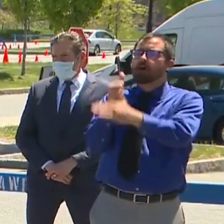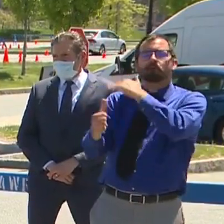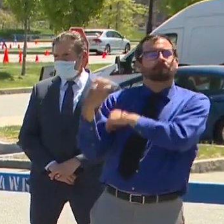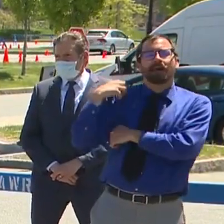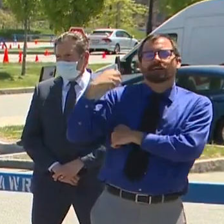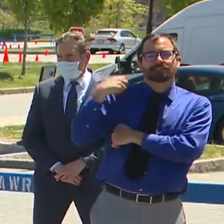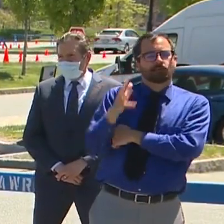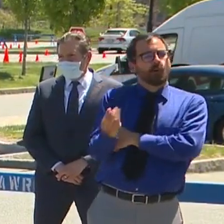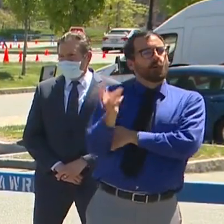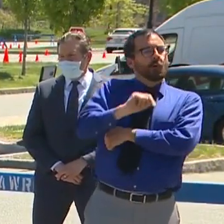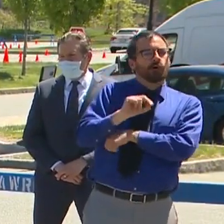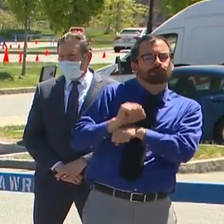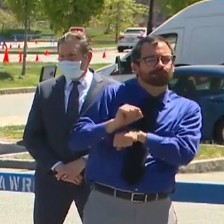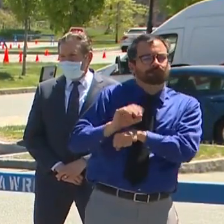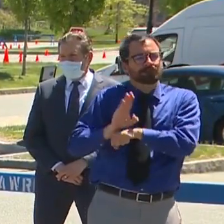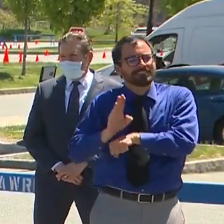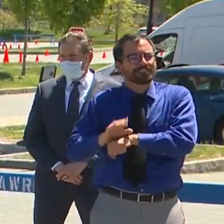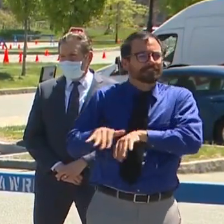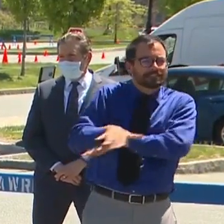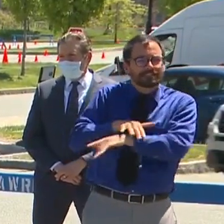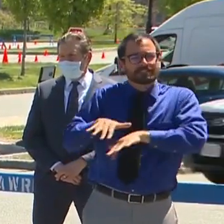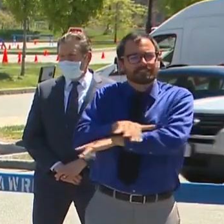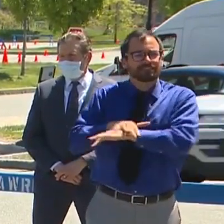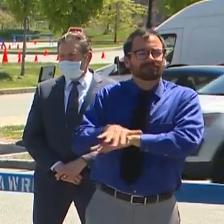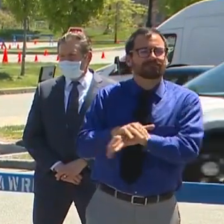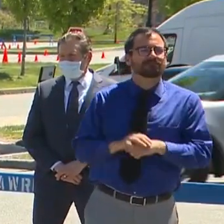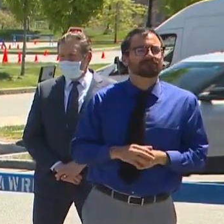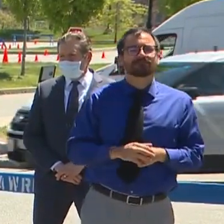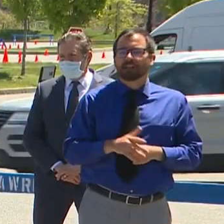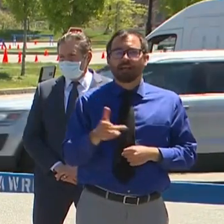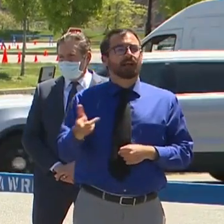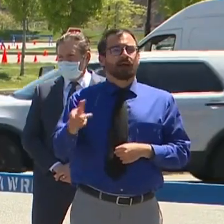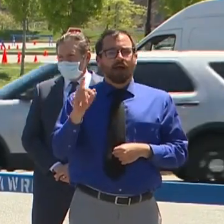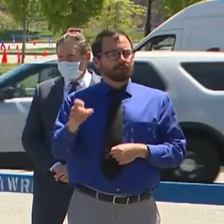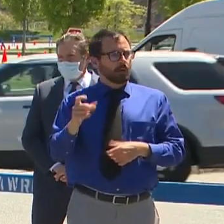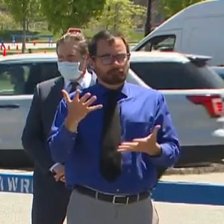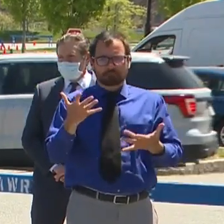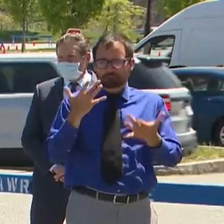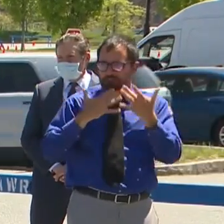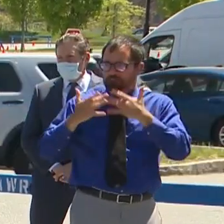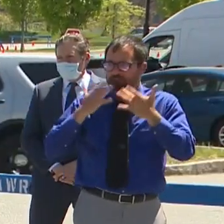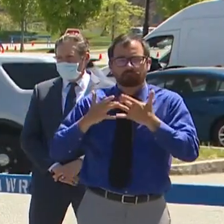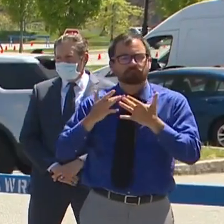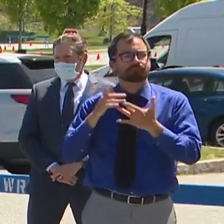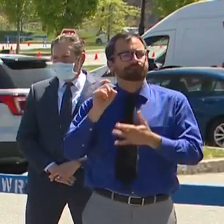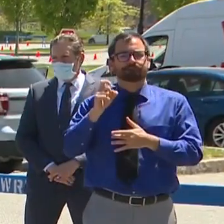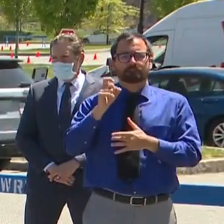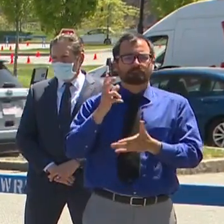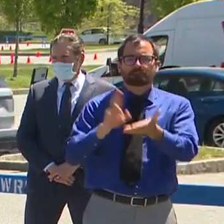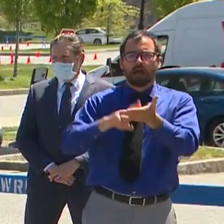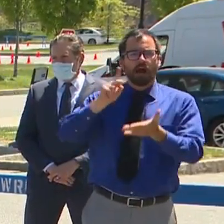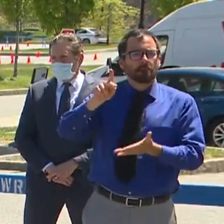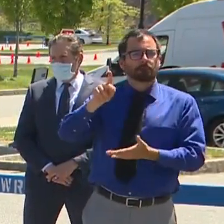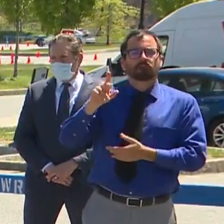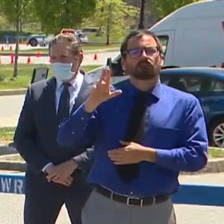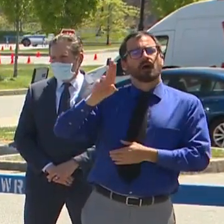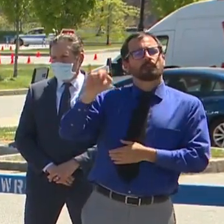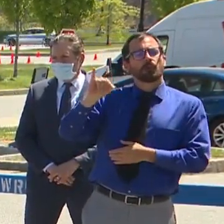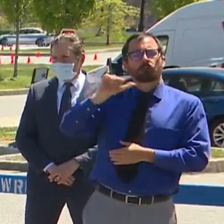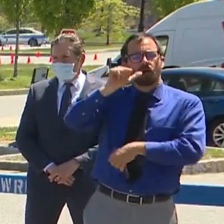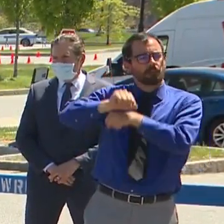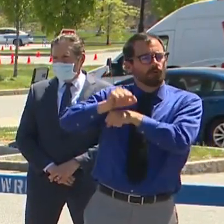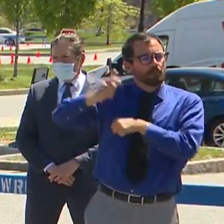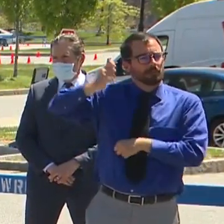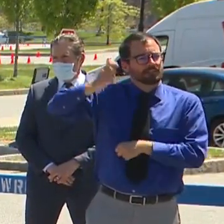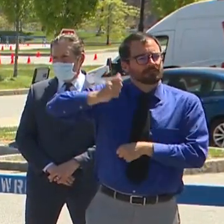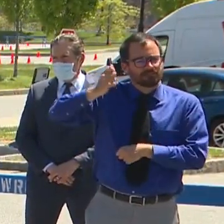shelter in the safety net of the unemployment insurance benefit. And as you can see on TV, and if you've seen on Facebook,